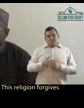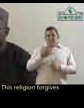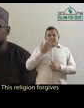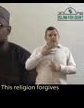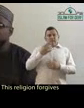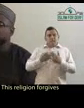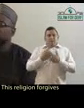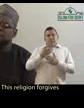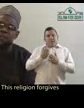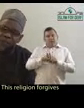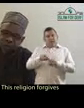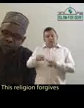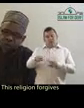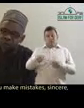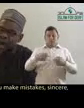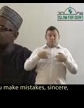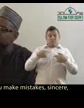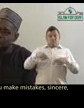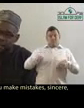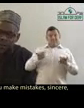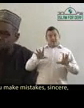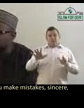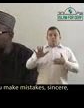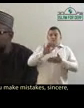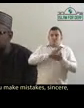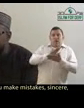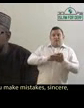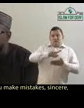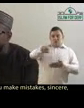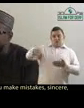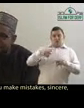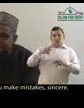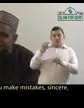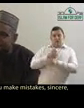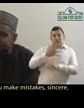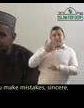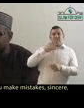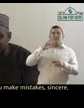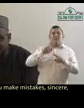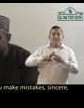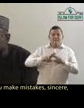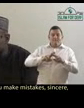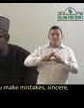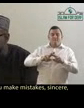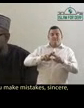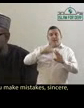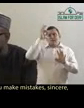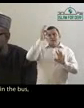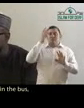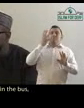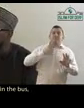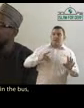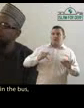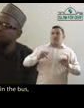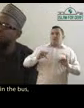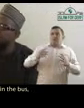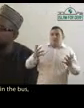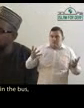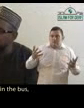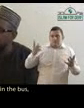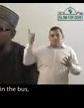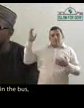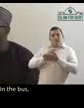Mistakes. This religion forgives you. Allah forgives you when you make mistakes. Sincere, innocent mistakes. For an